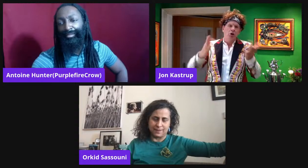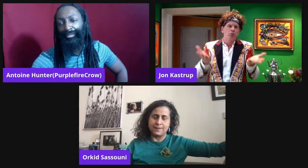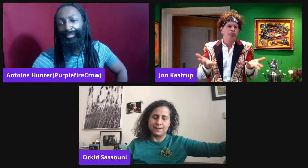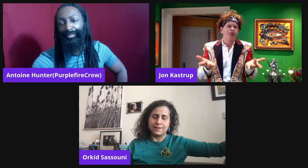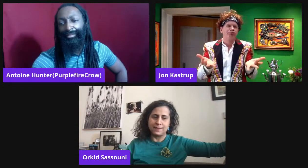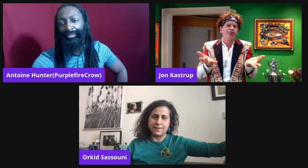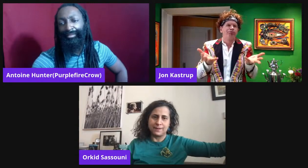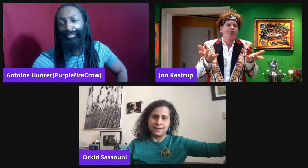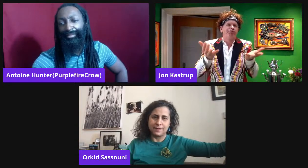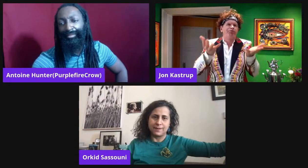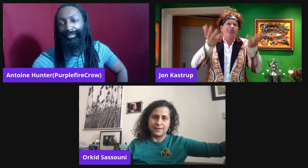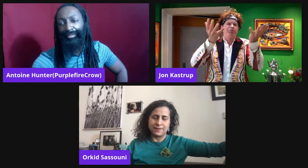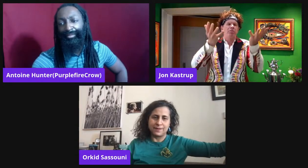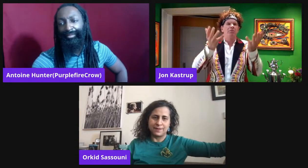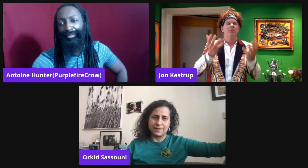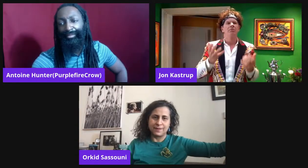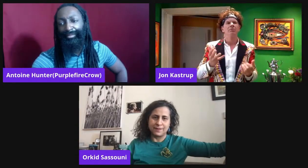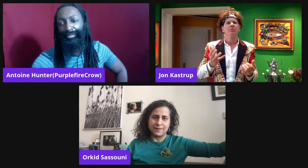You know, the Bay Area has become